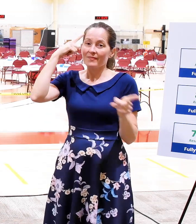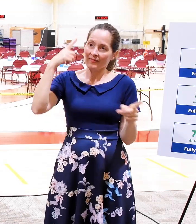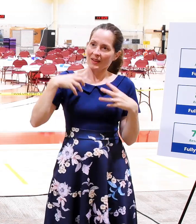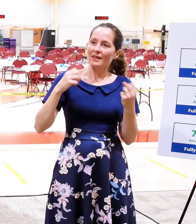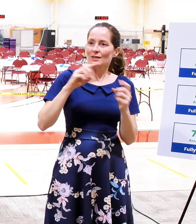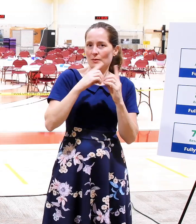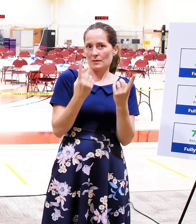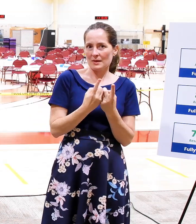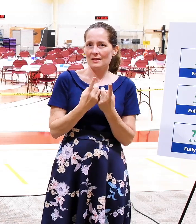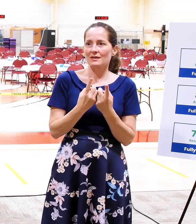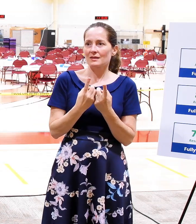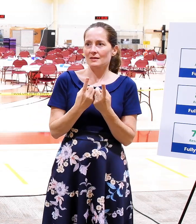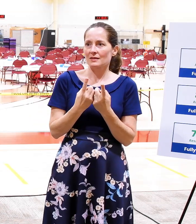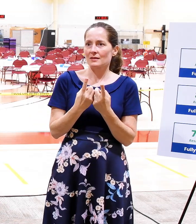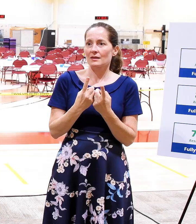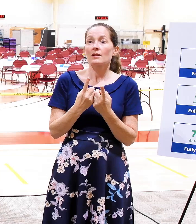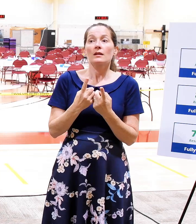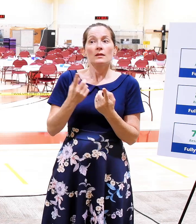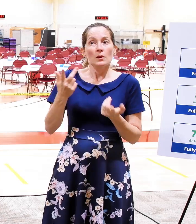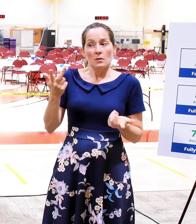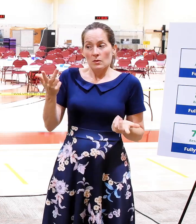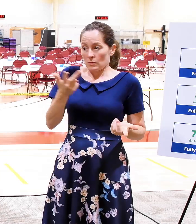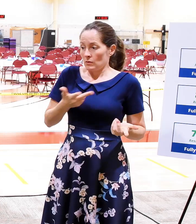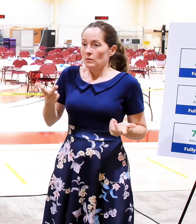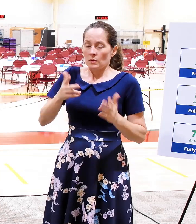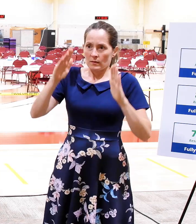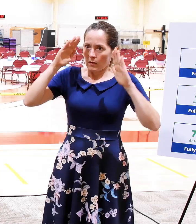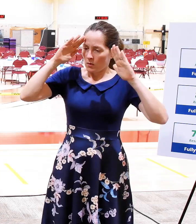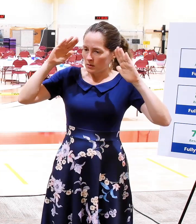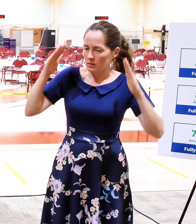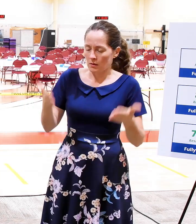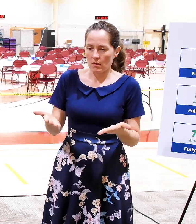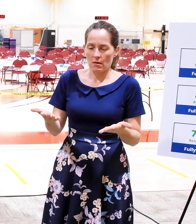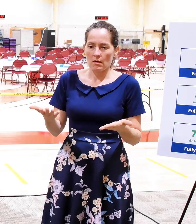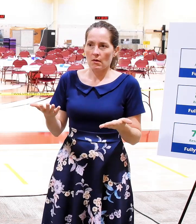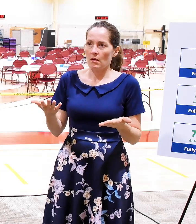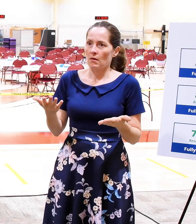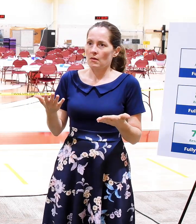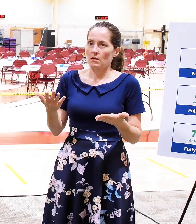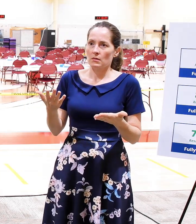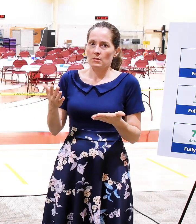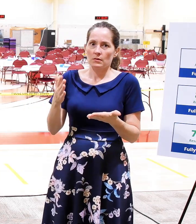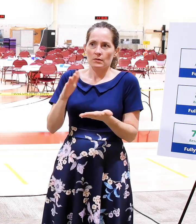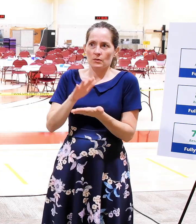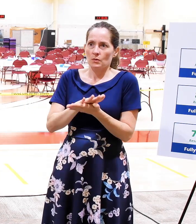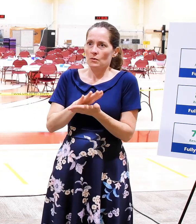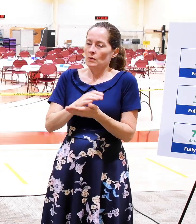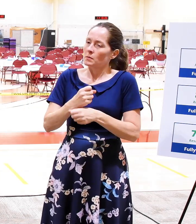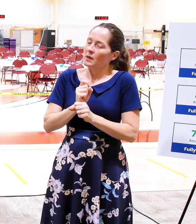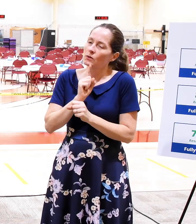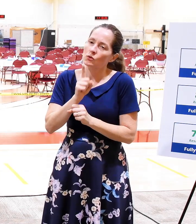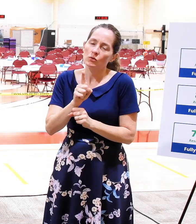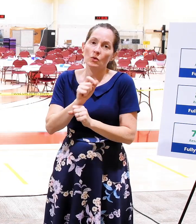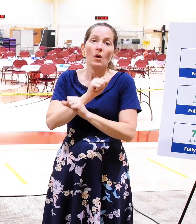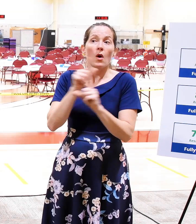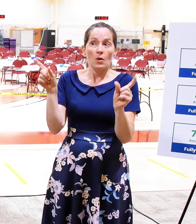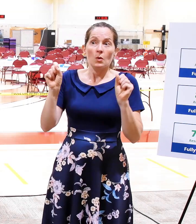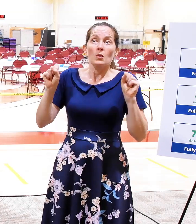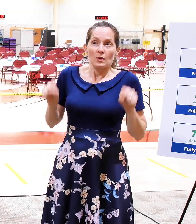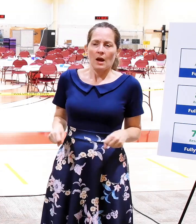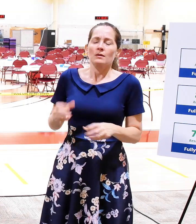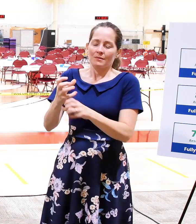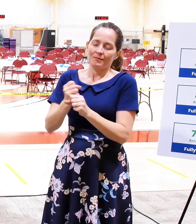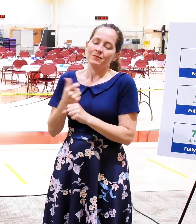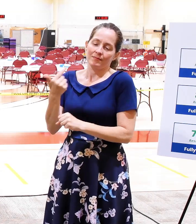department as we focus on the collective goal of ensuring all of those who are able to do so receive the vaccine, and that